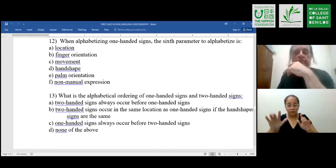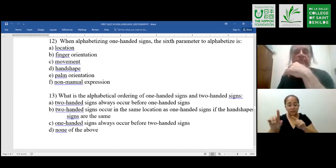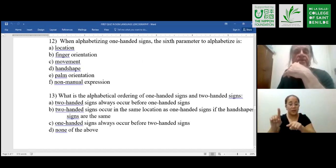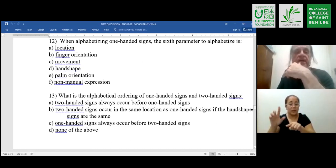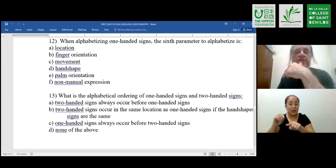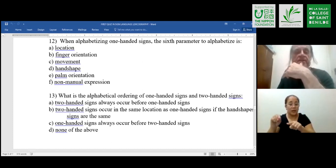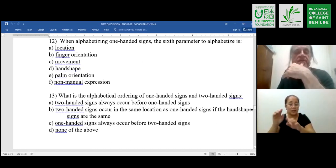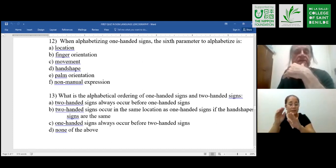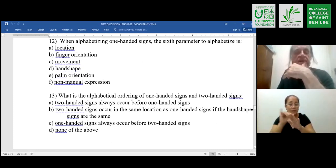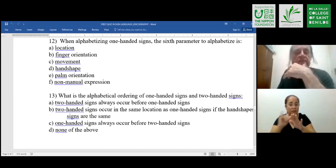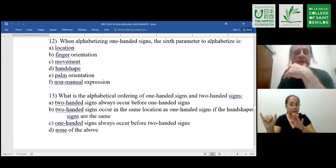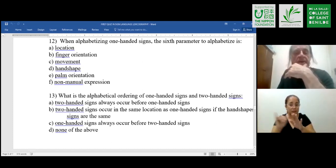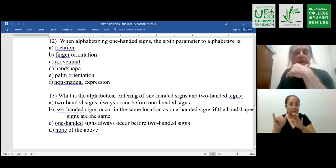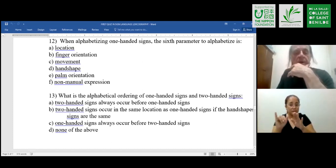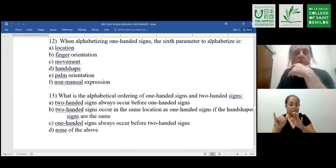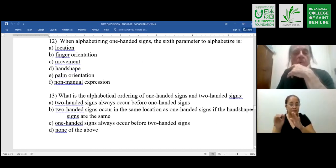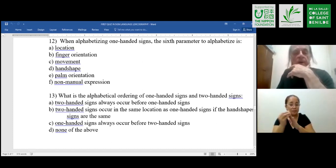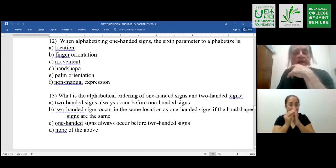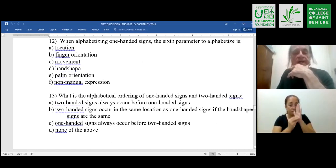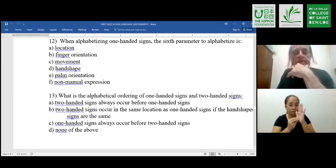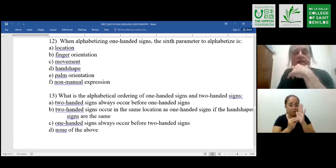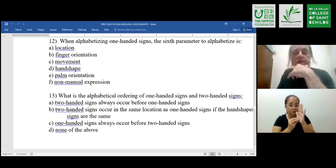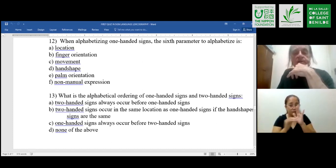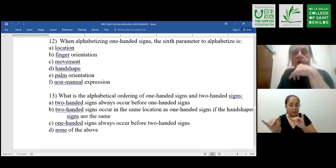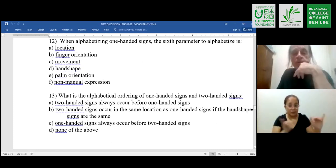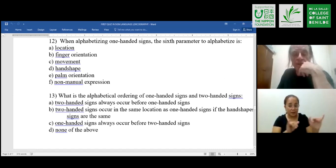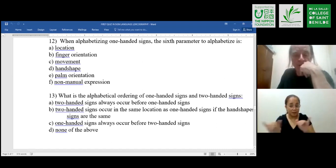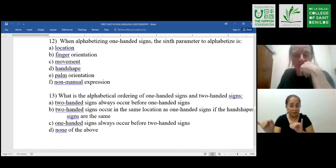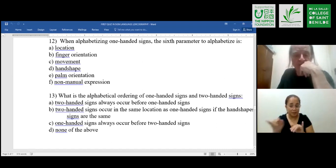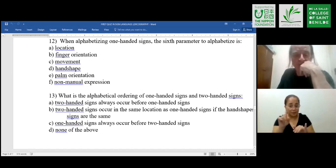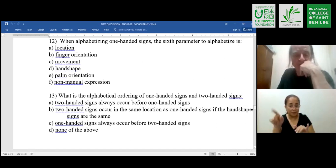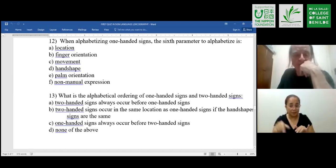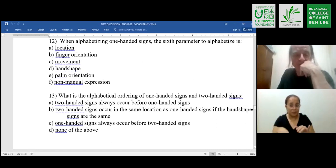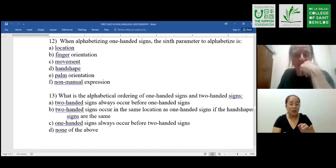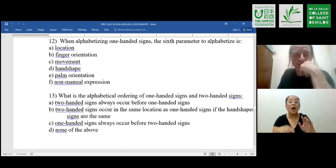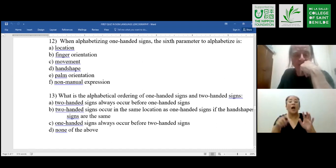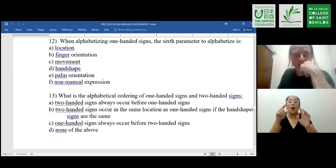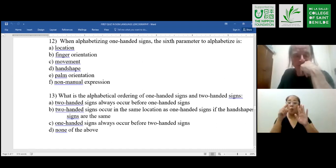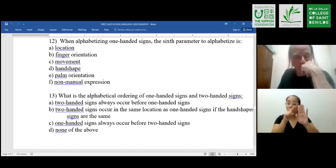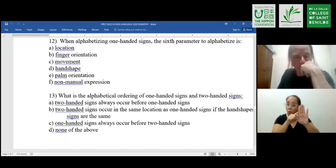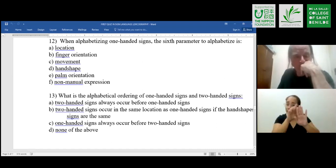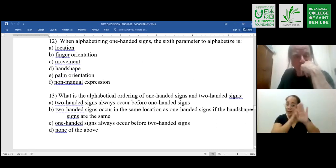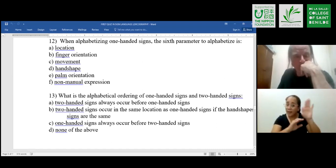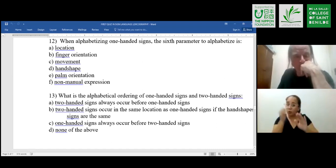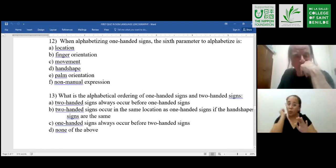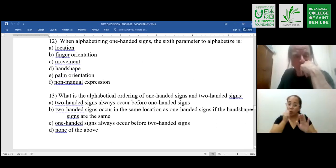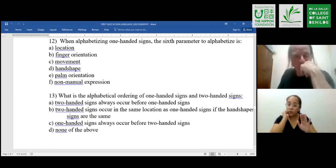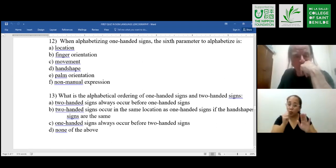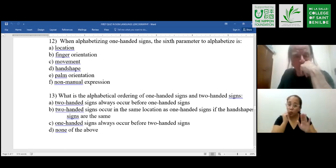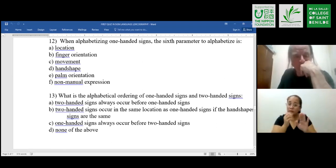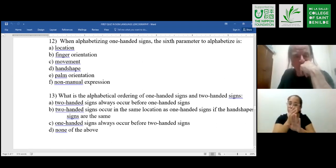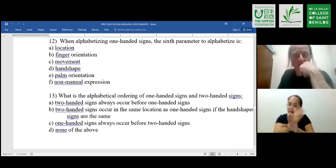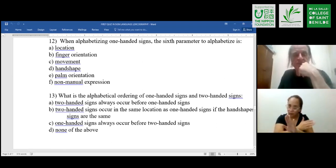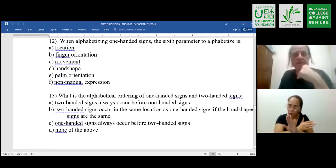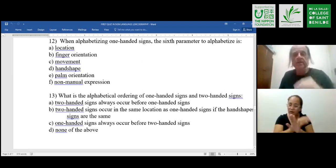hand shape of the signs is the same. One-handed signs always occur before two-handed signs. I see